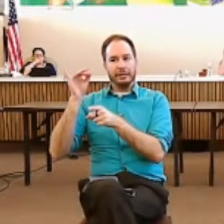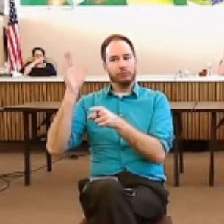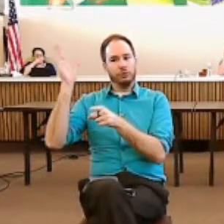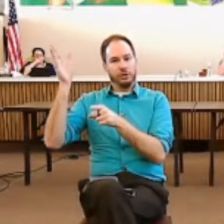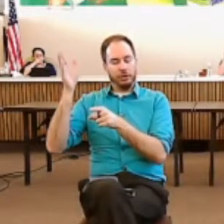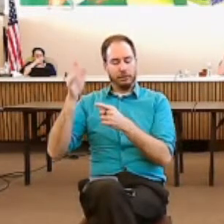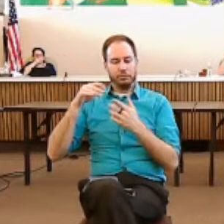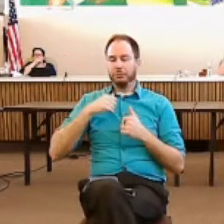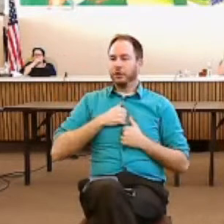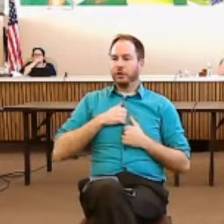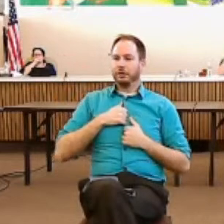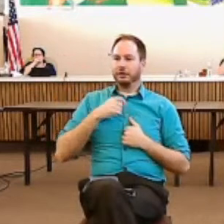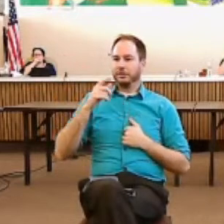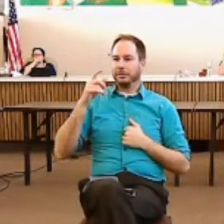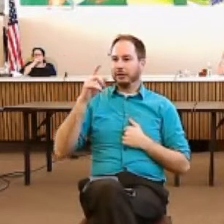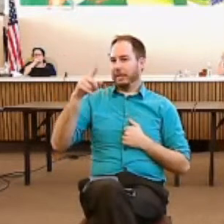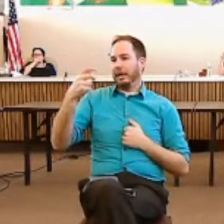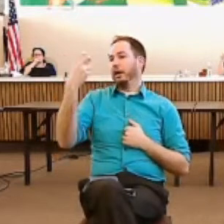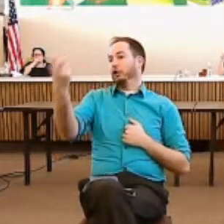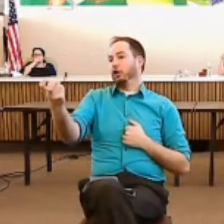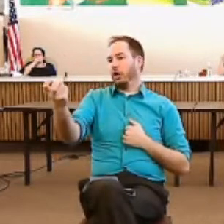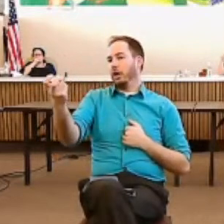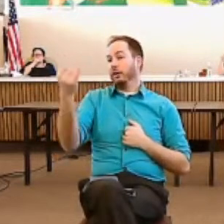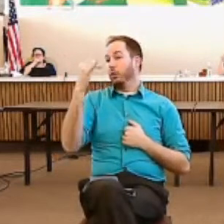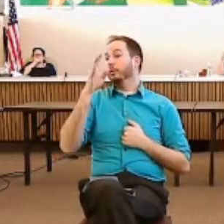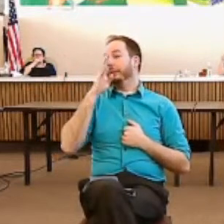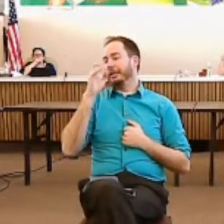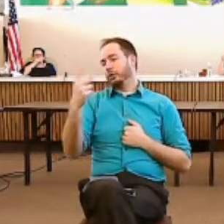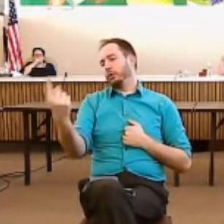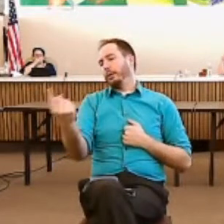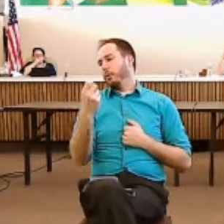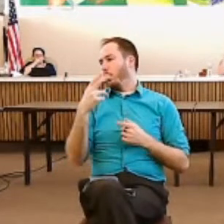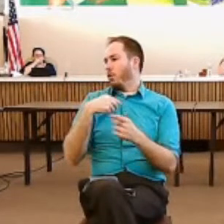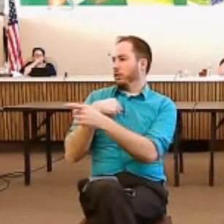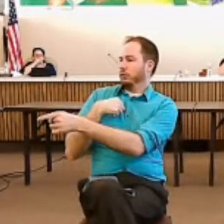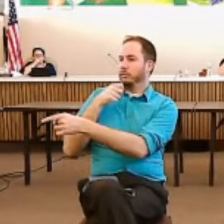Hold on. You can't talk from the audience. Again, if you want to come up, you can grab